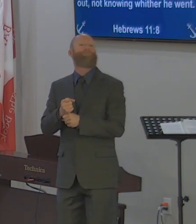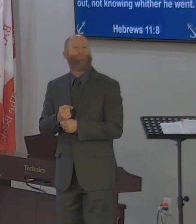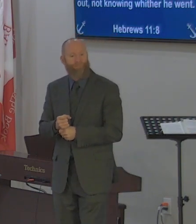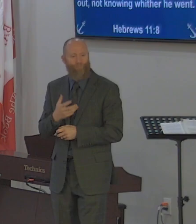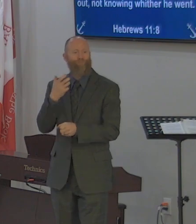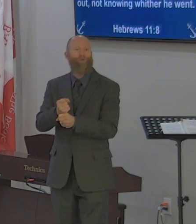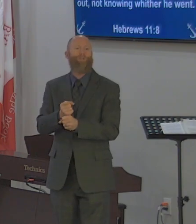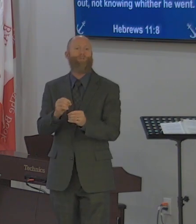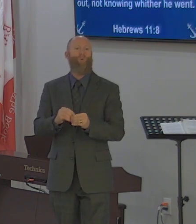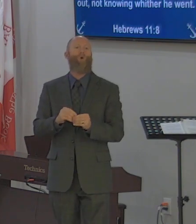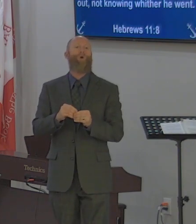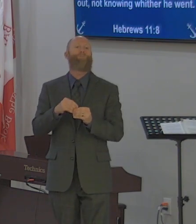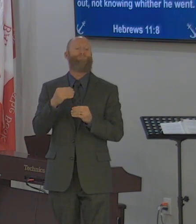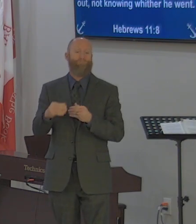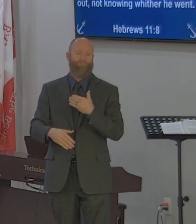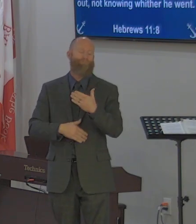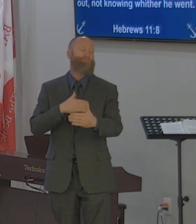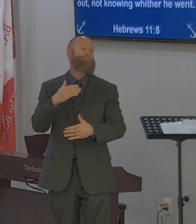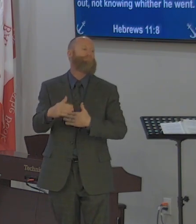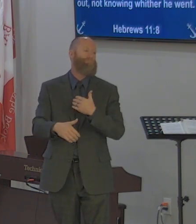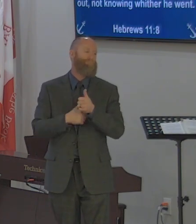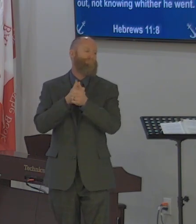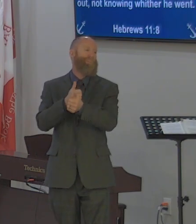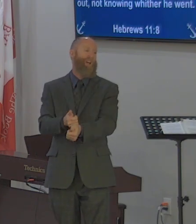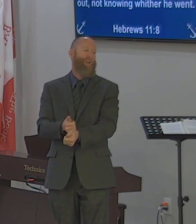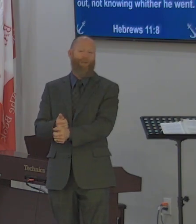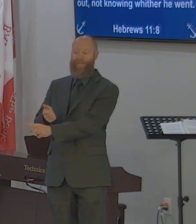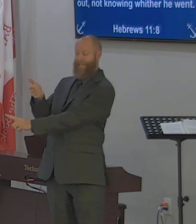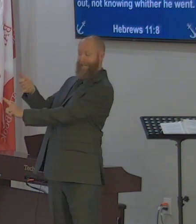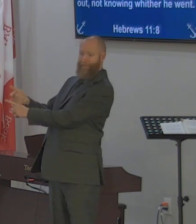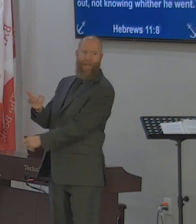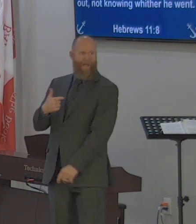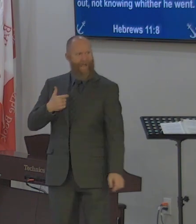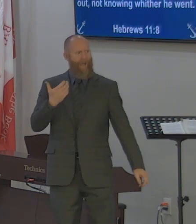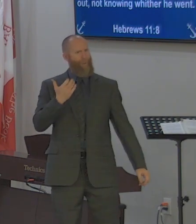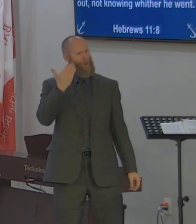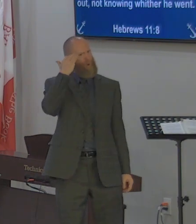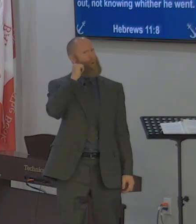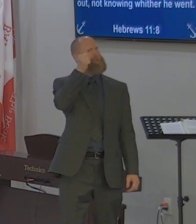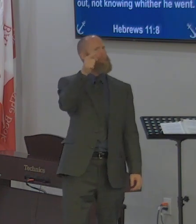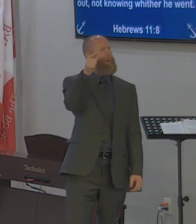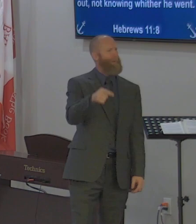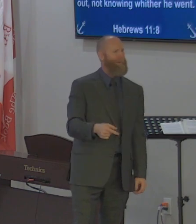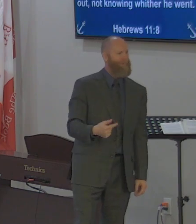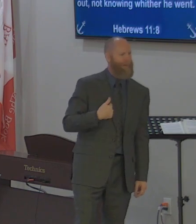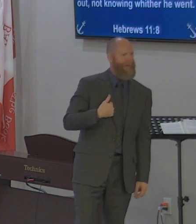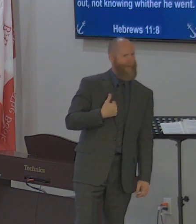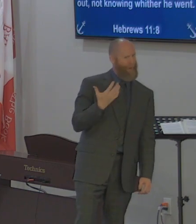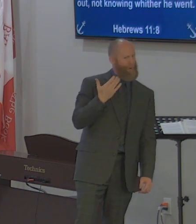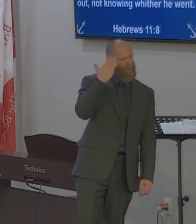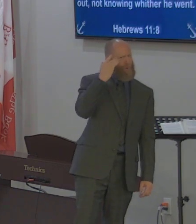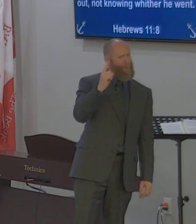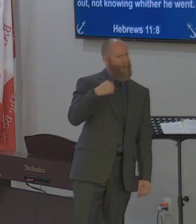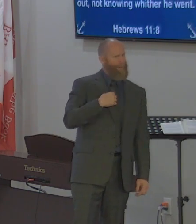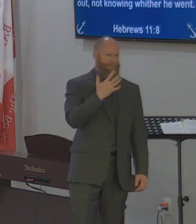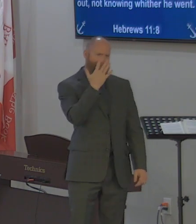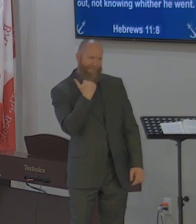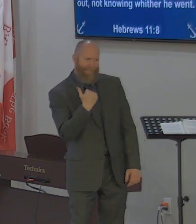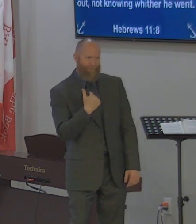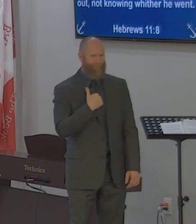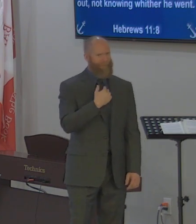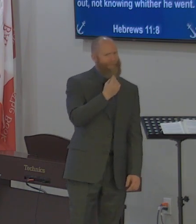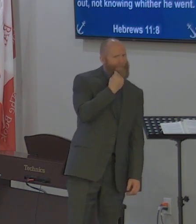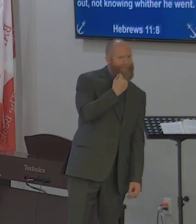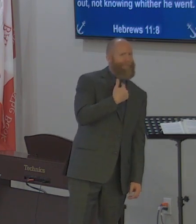am. I like to know what's ahead. I like to know where I'm going to sleep. I like to know what we're going to eat. I like to